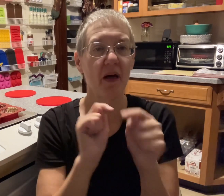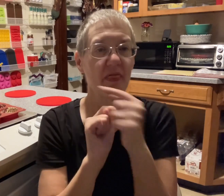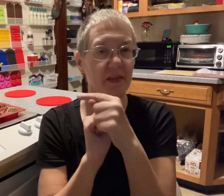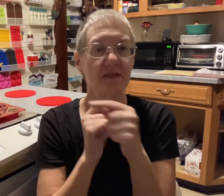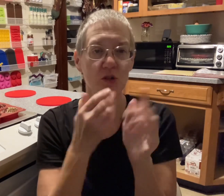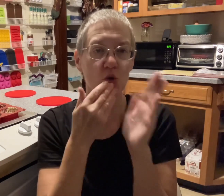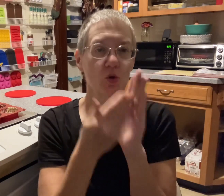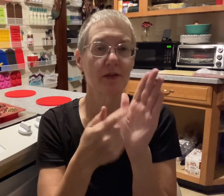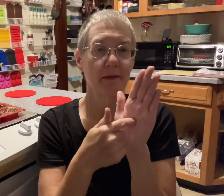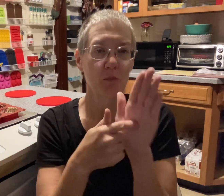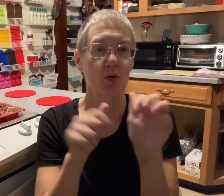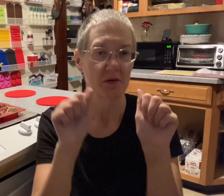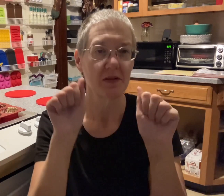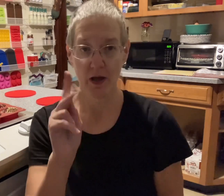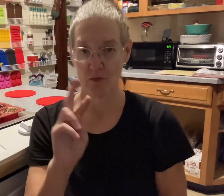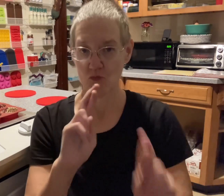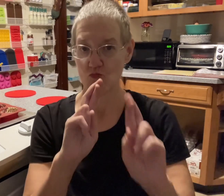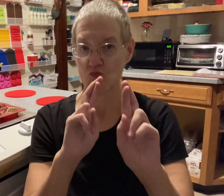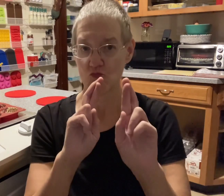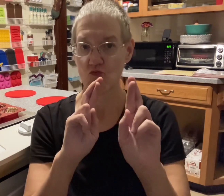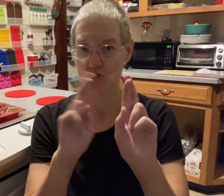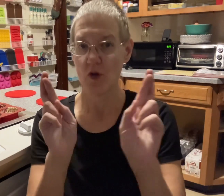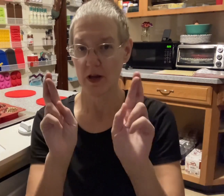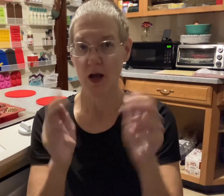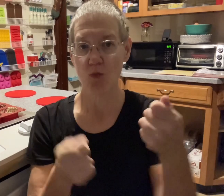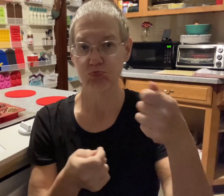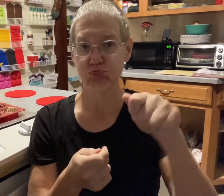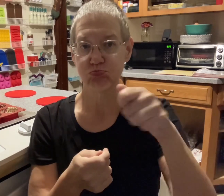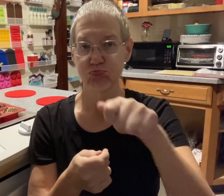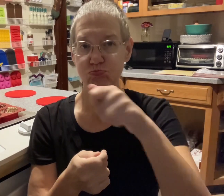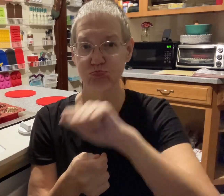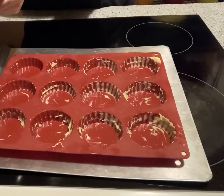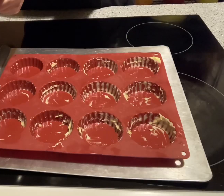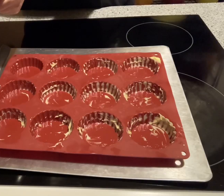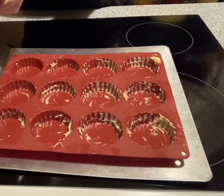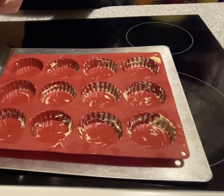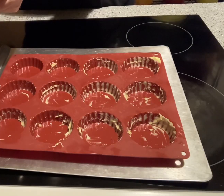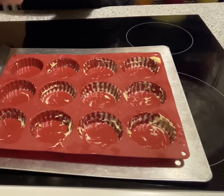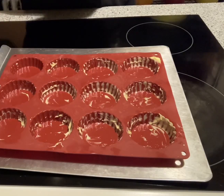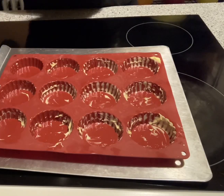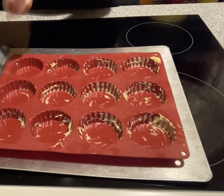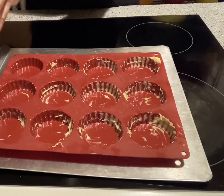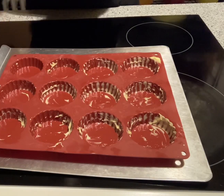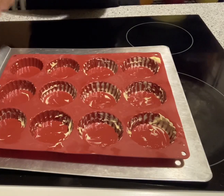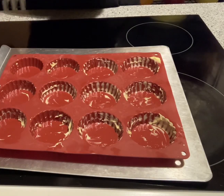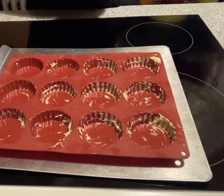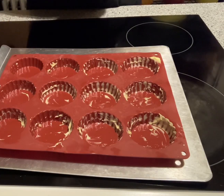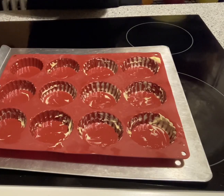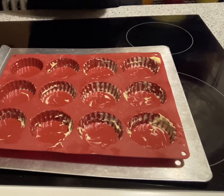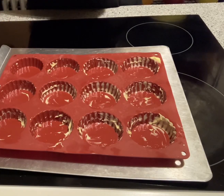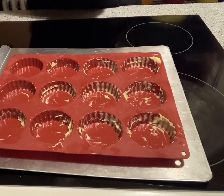But these pumpkin muffins are perfect for liquid stevia. I think it's ready, so let's get to